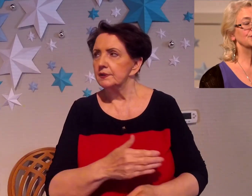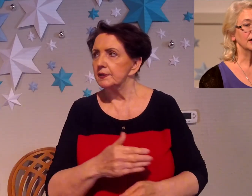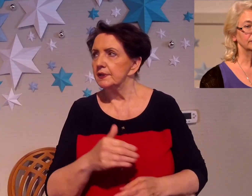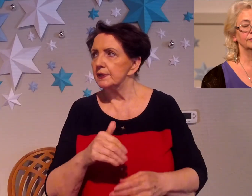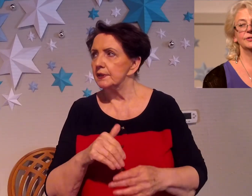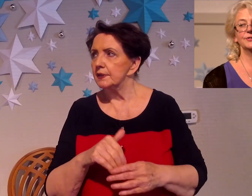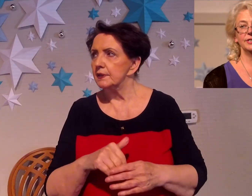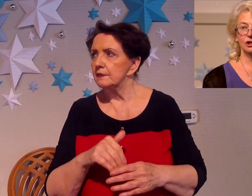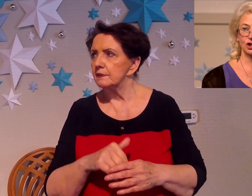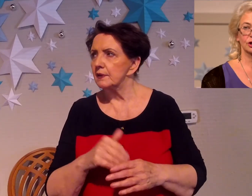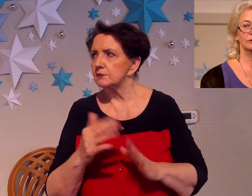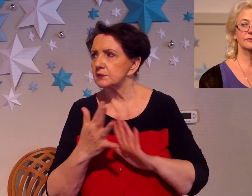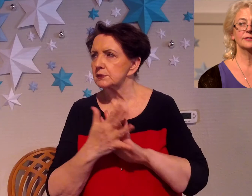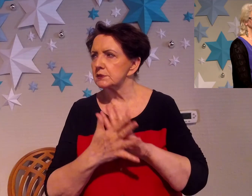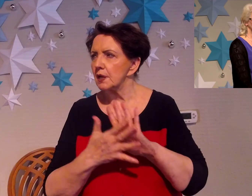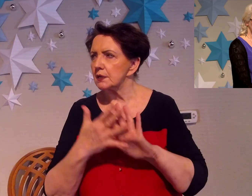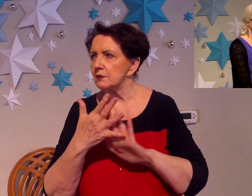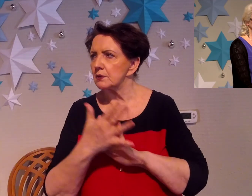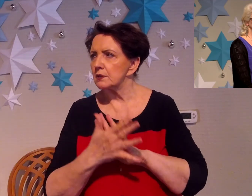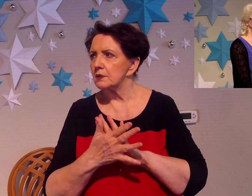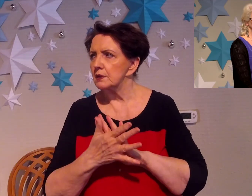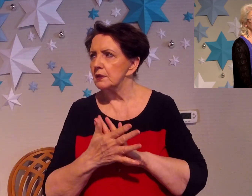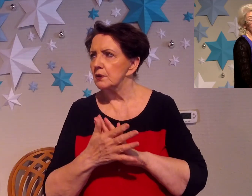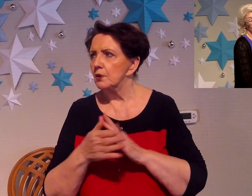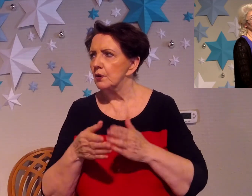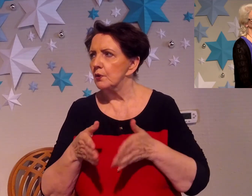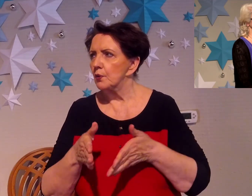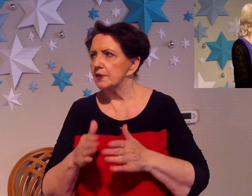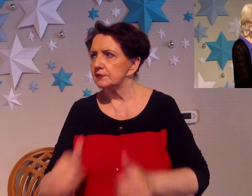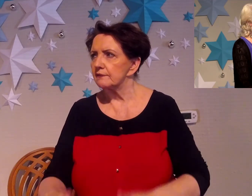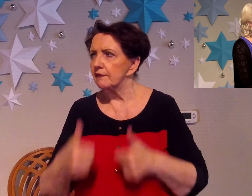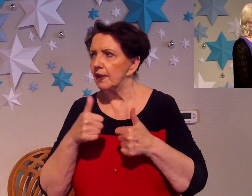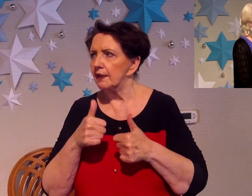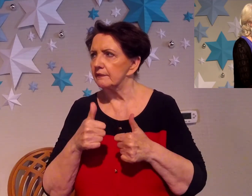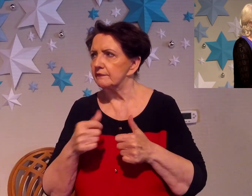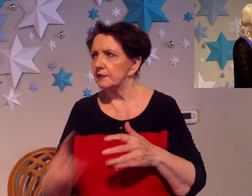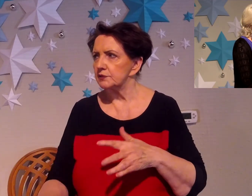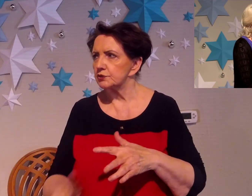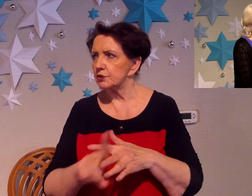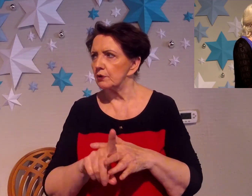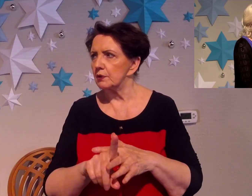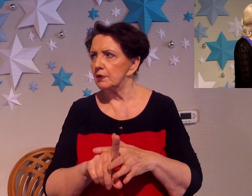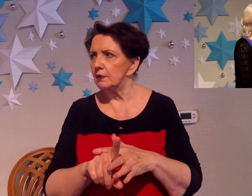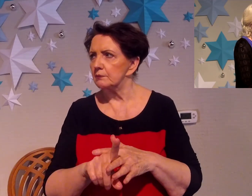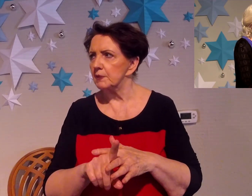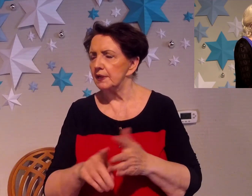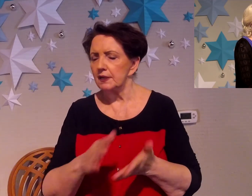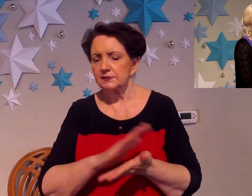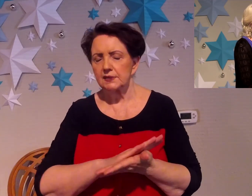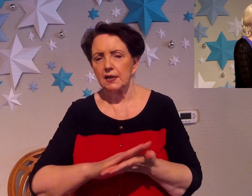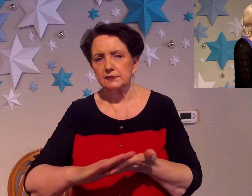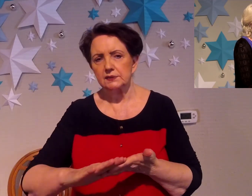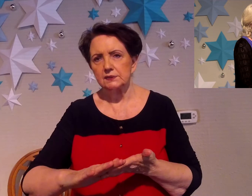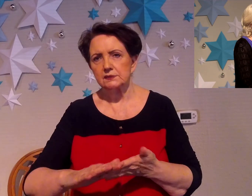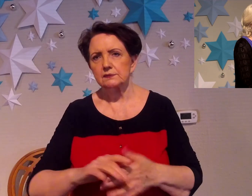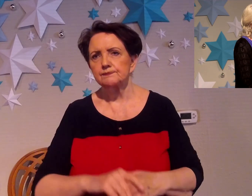those subtle distinctions of life that actually show up as